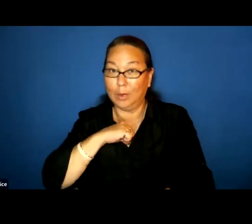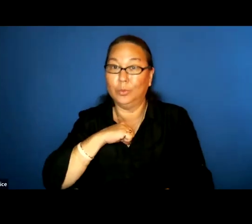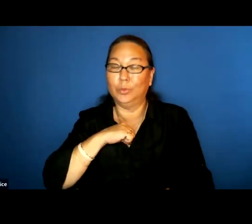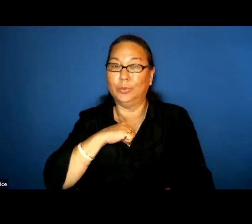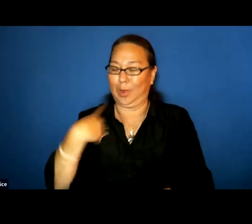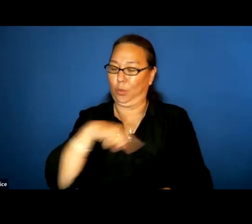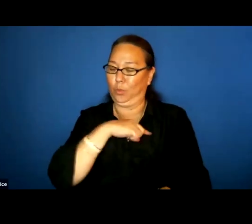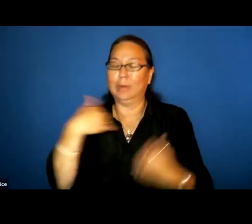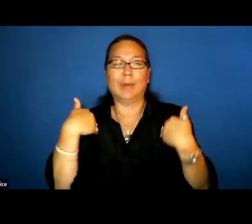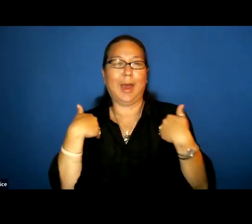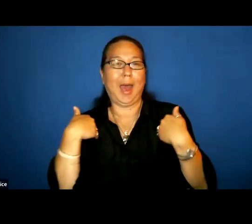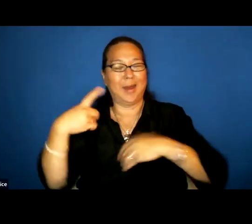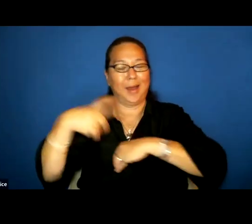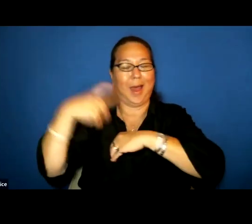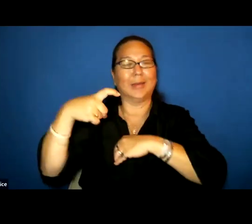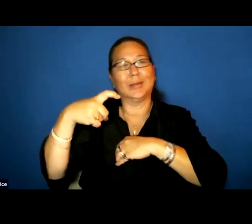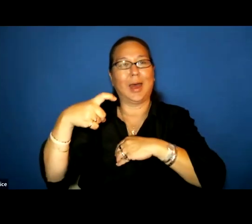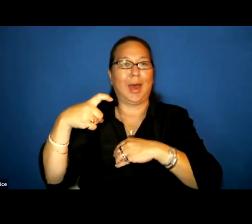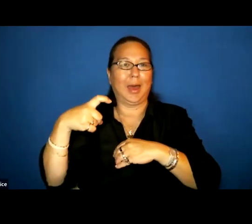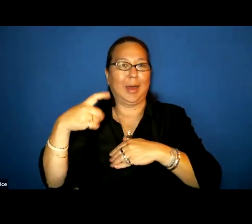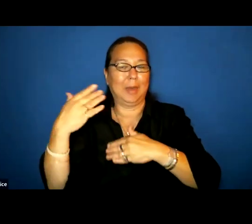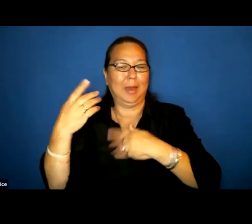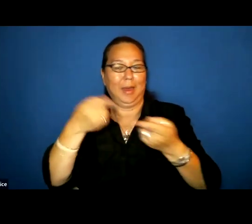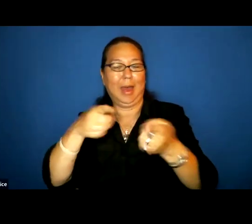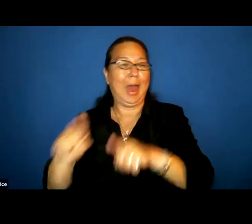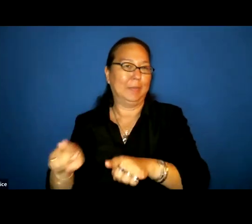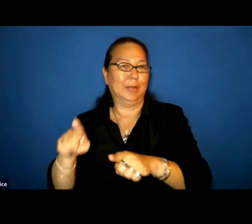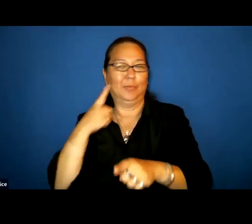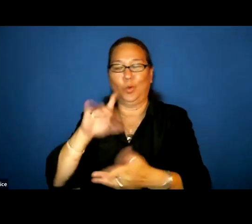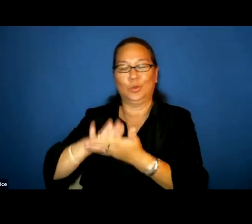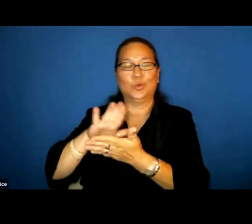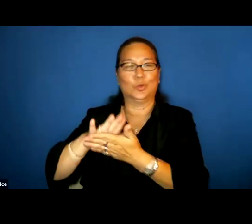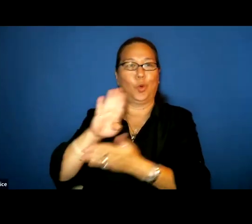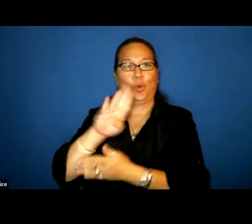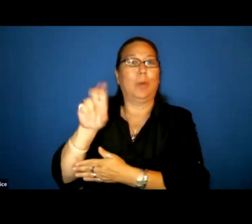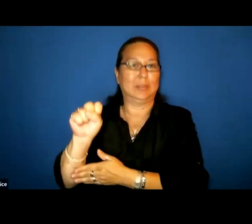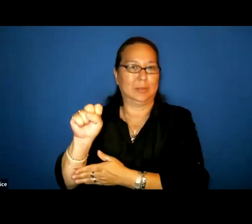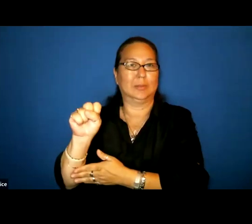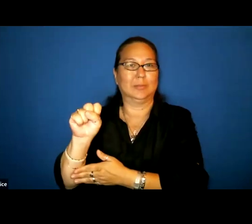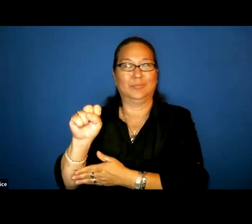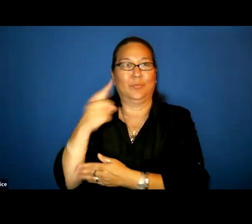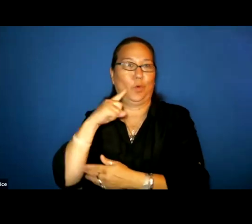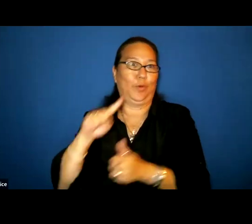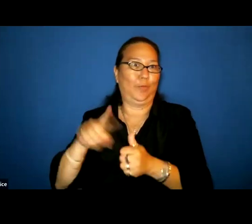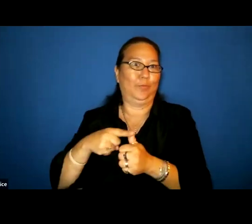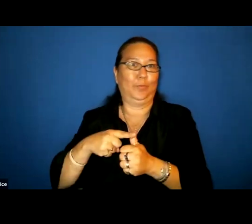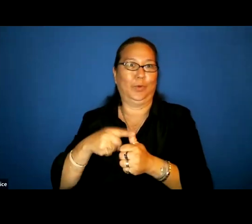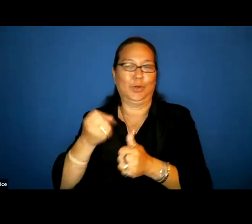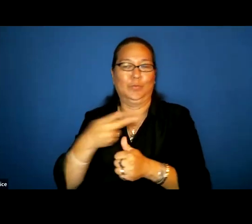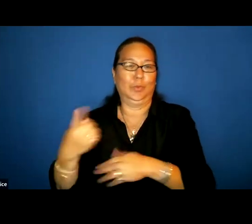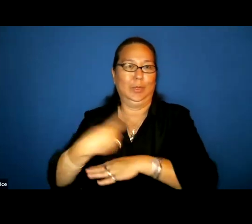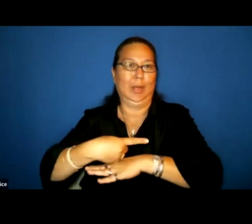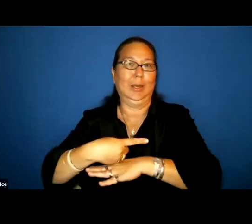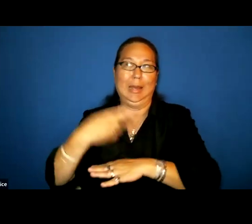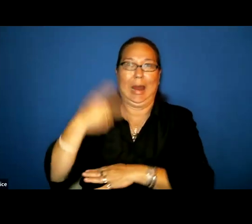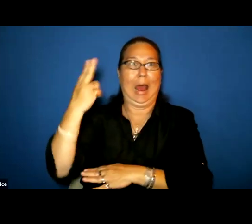have had on-time performance for our school buses for the first few days at the highest levels than we have ever seen in the